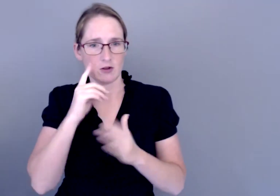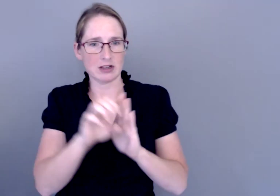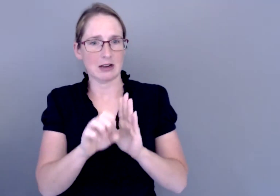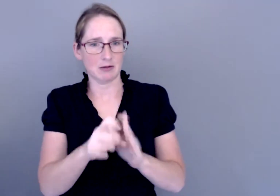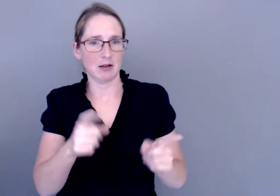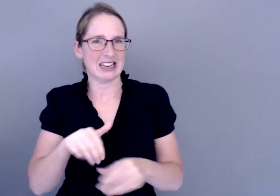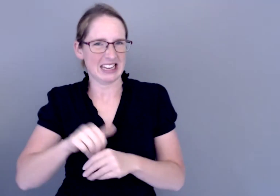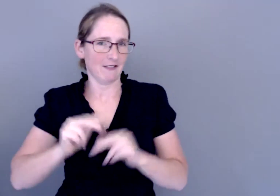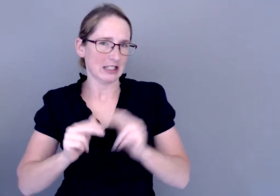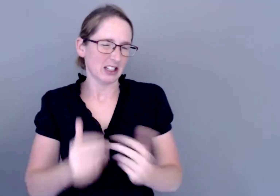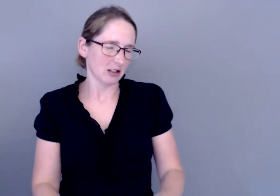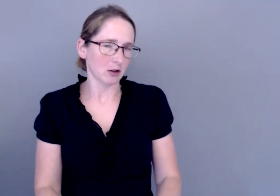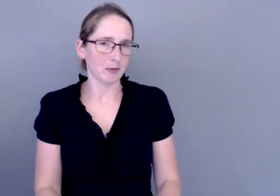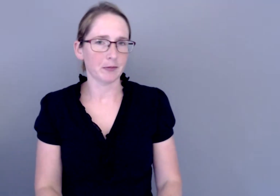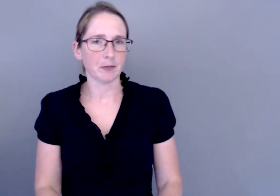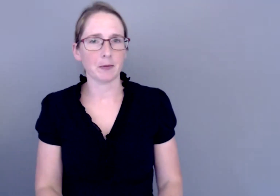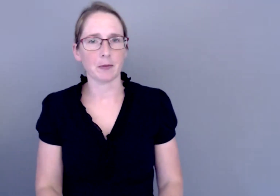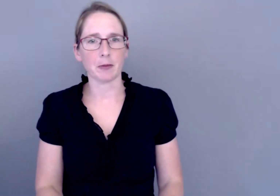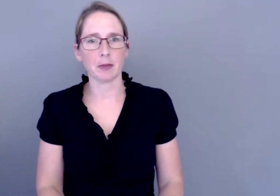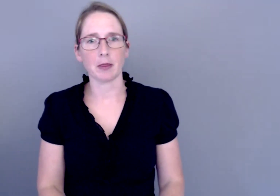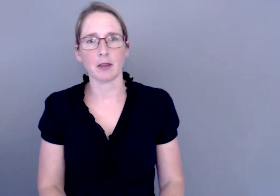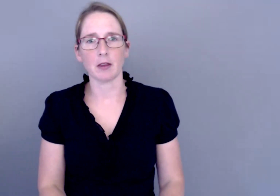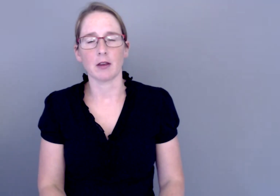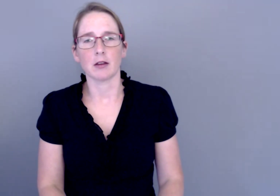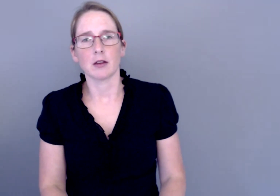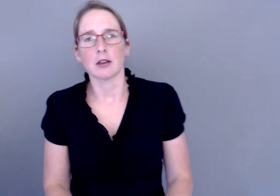in a facility. So this is our aim to try to improve that.